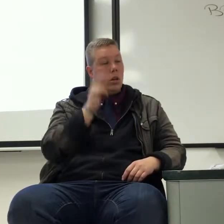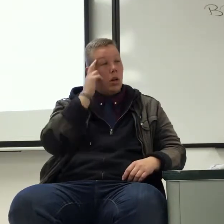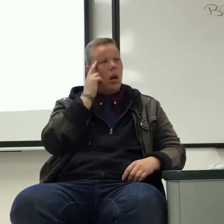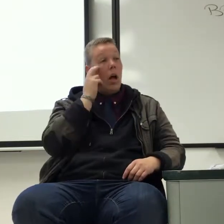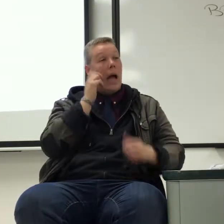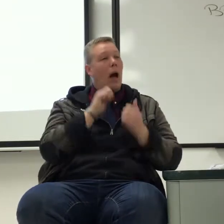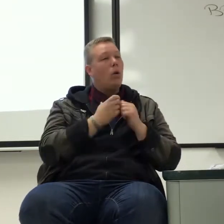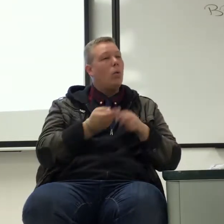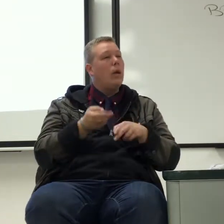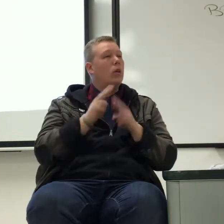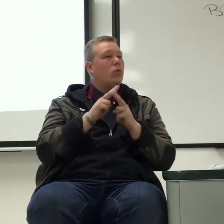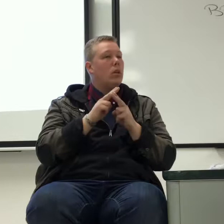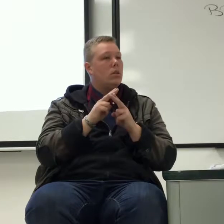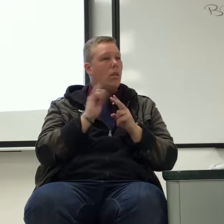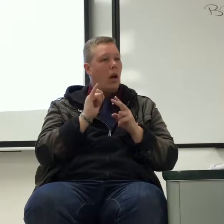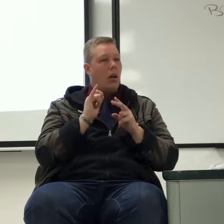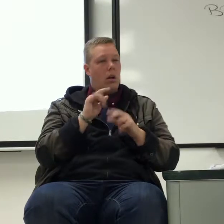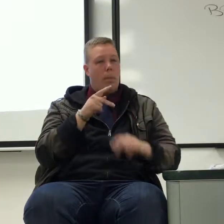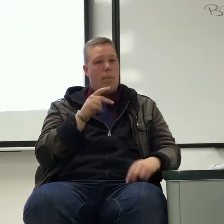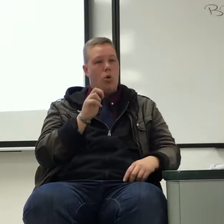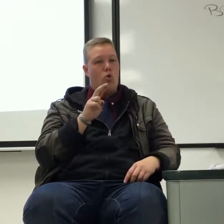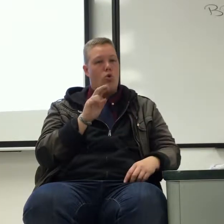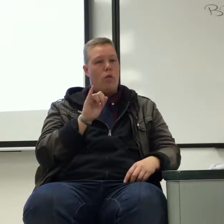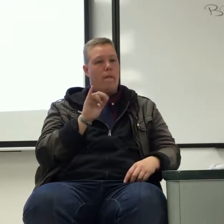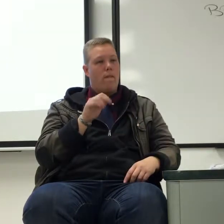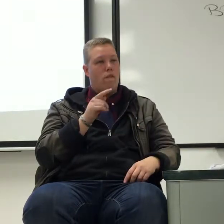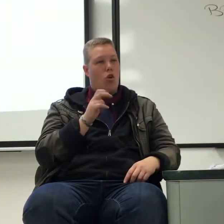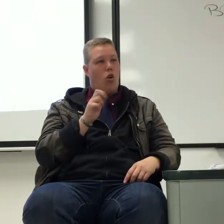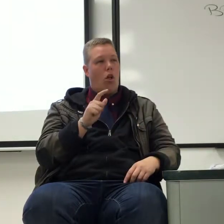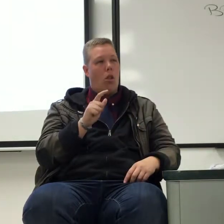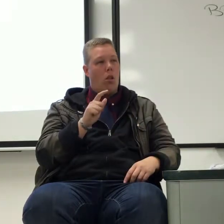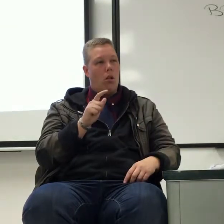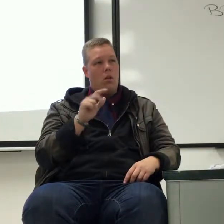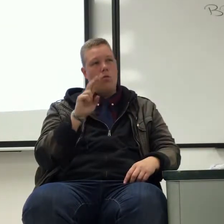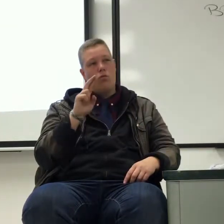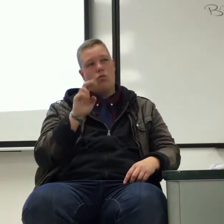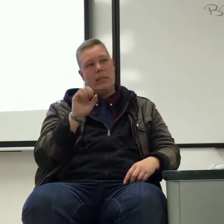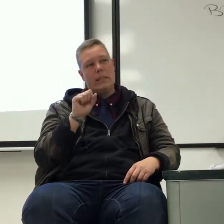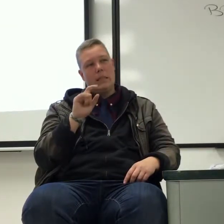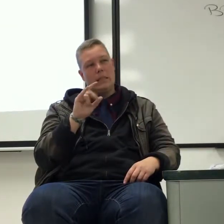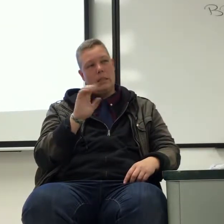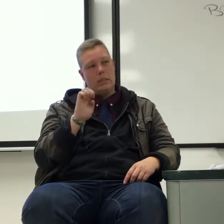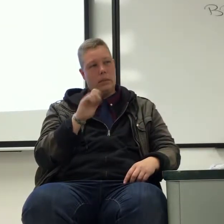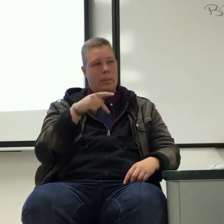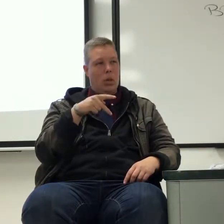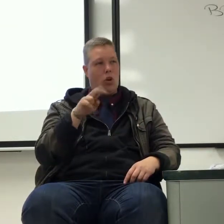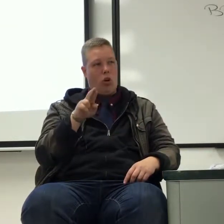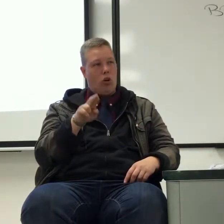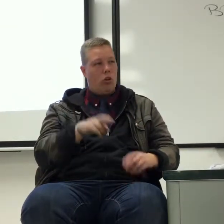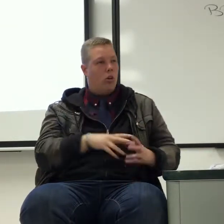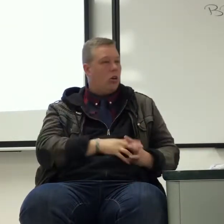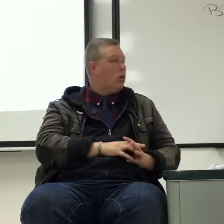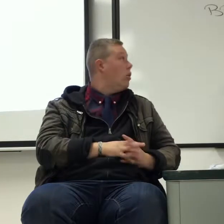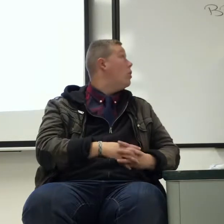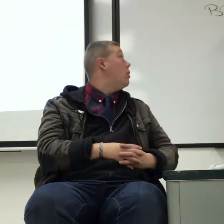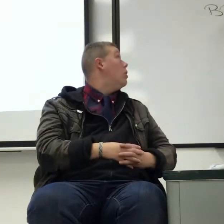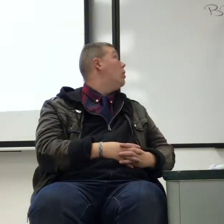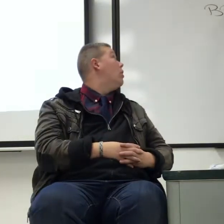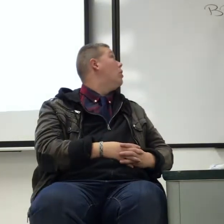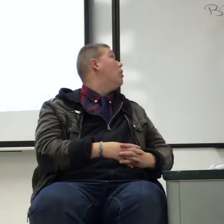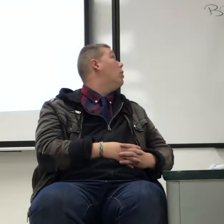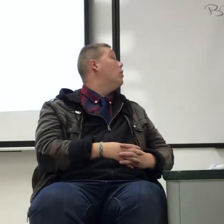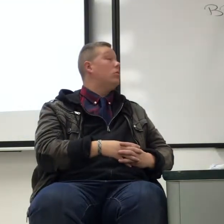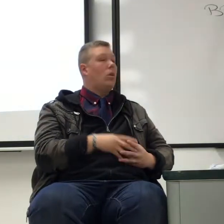overall peripheral resistance. Okay, so what's the mechanism to cause these things to go down?